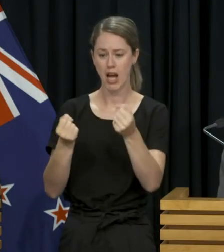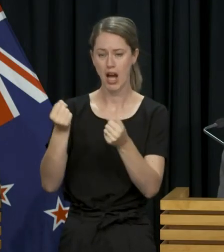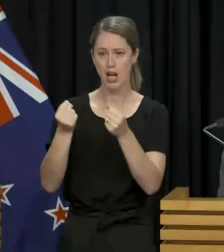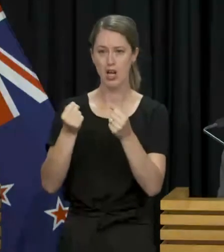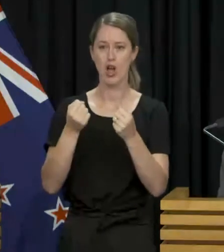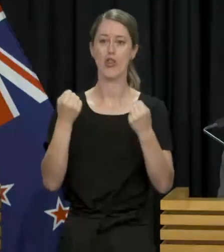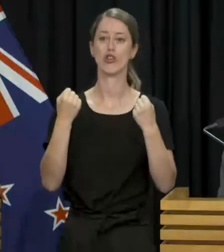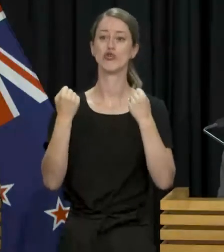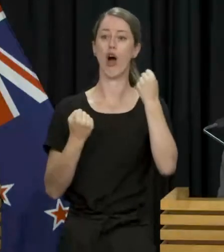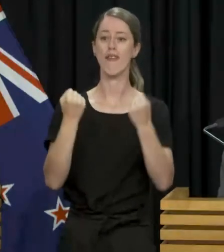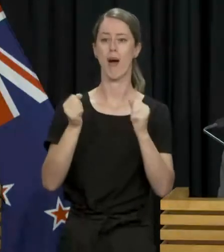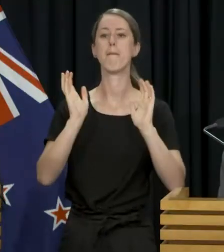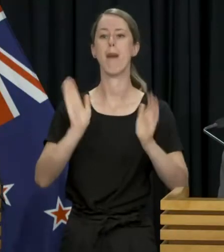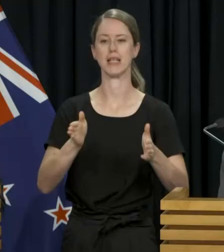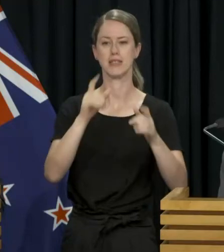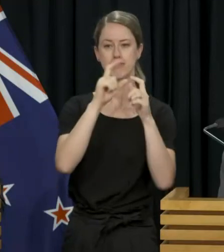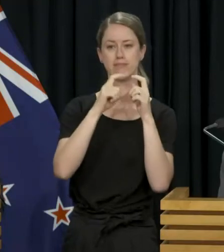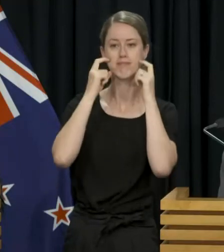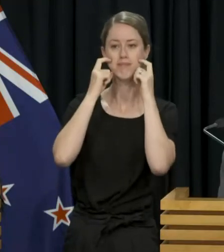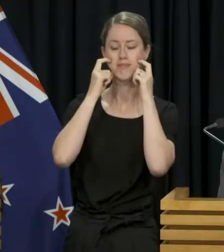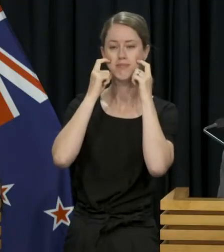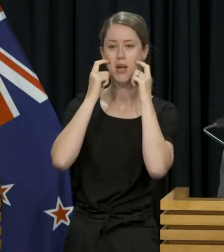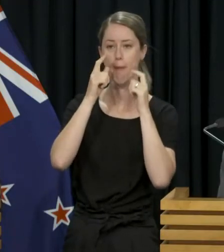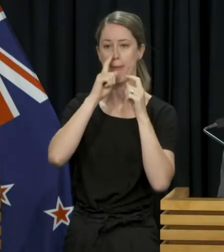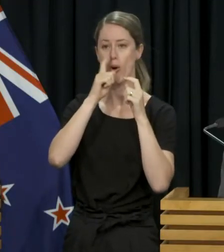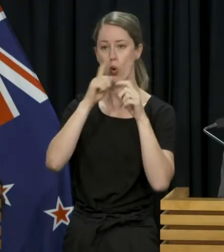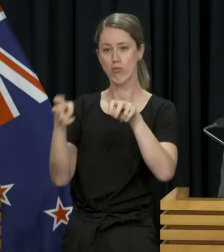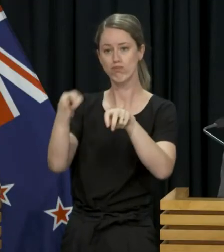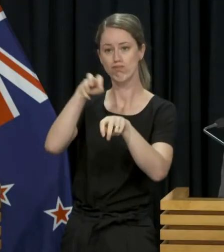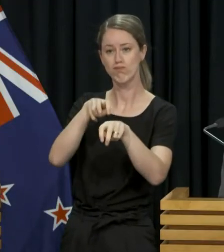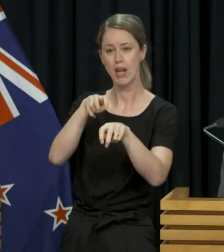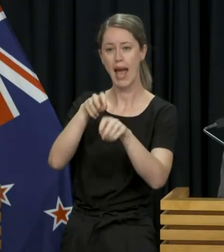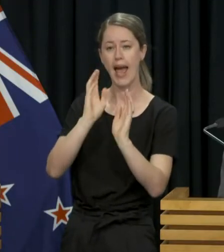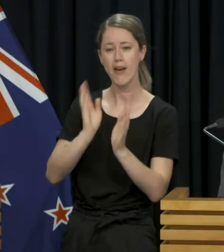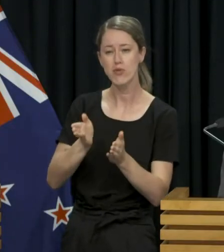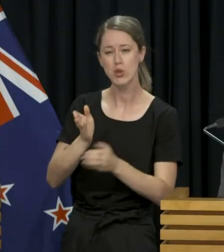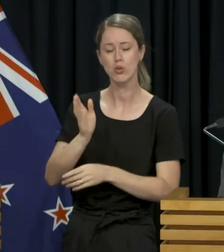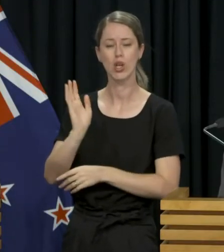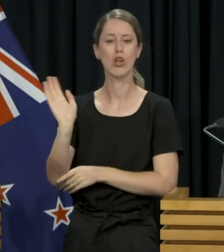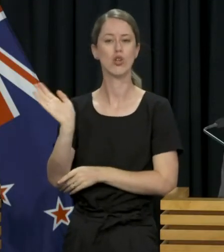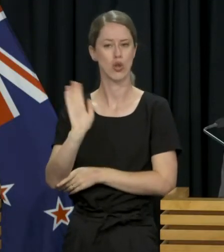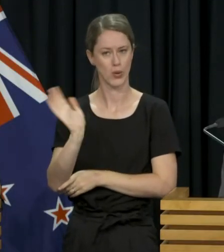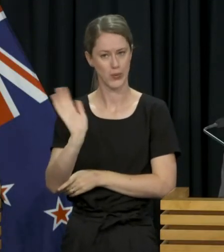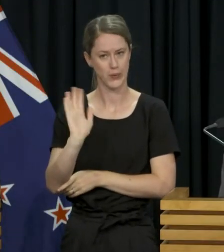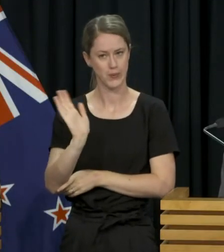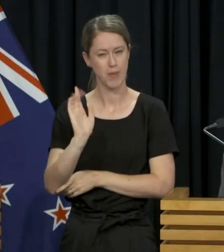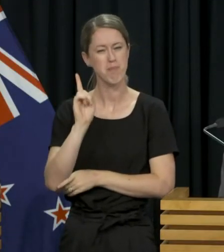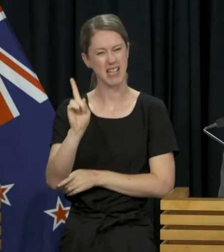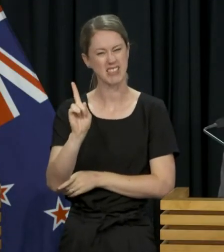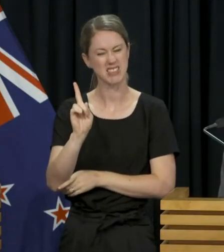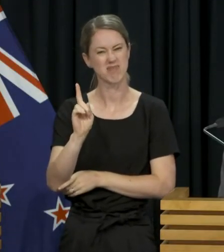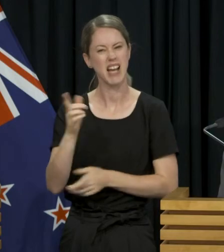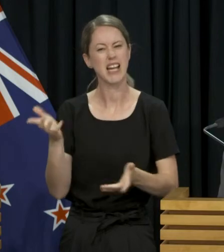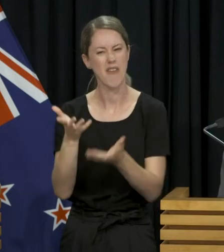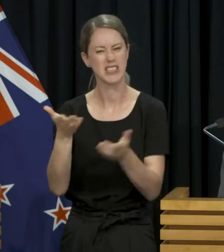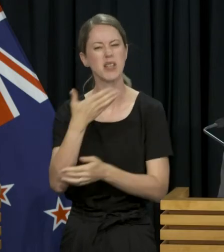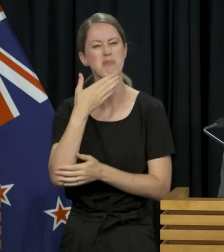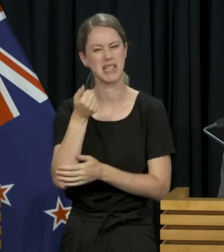need to wear a face covering. While it's not mandatory for passengers to wear a face covering, we certainly